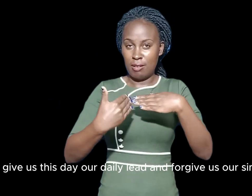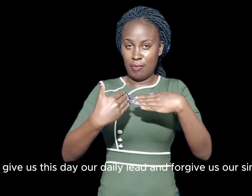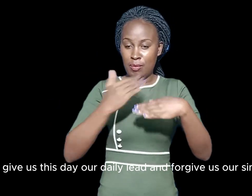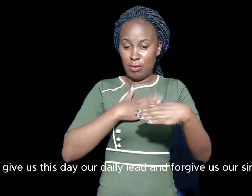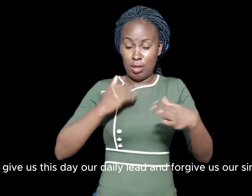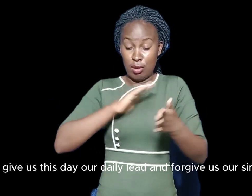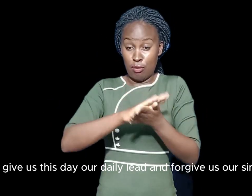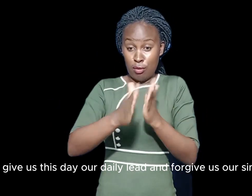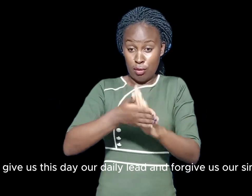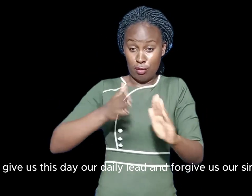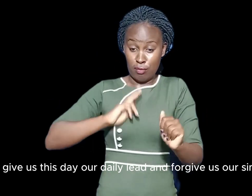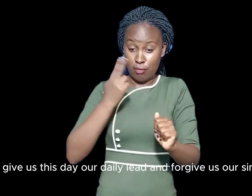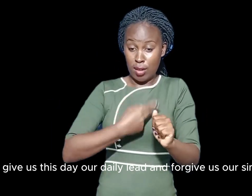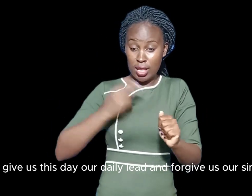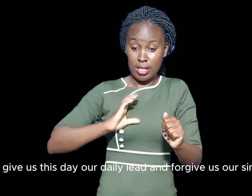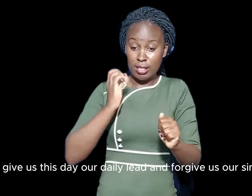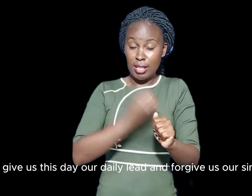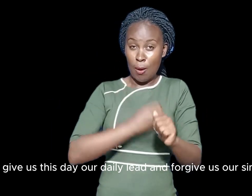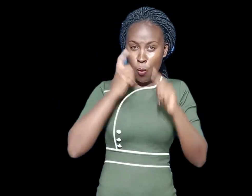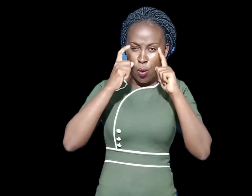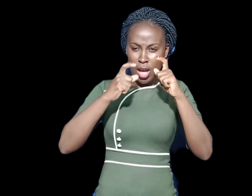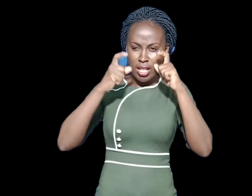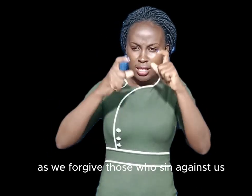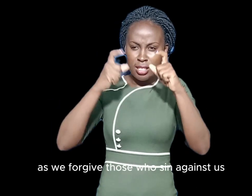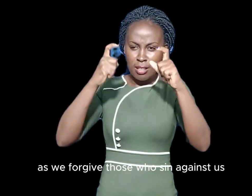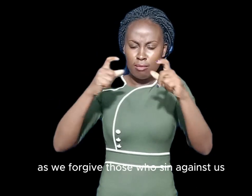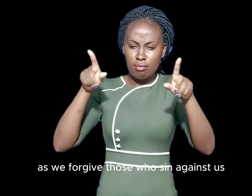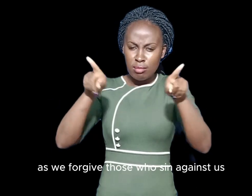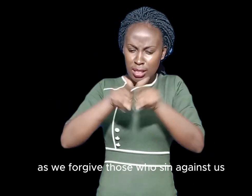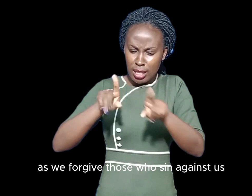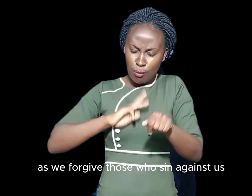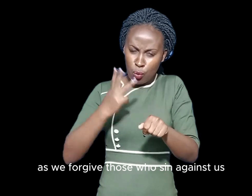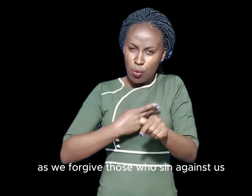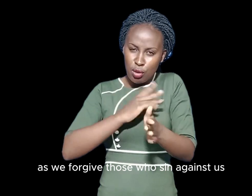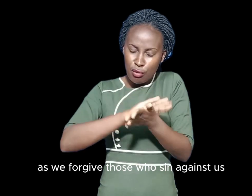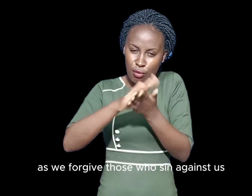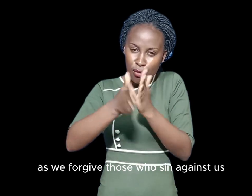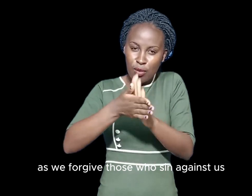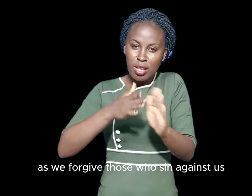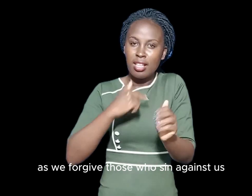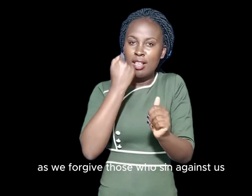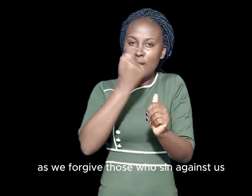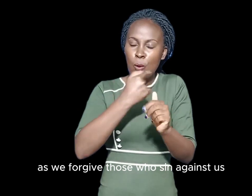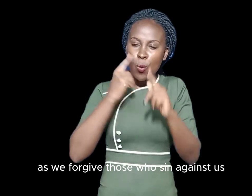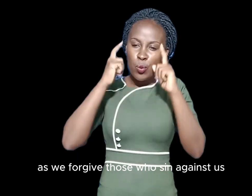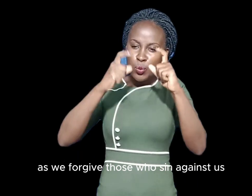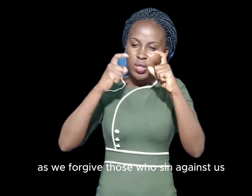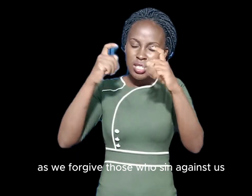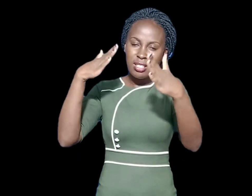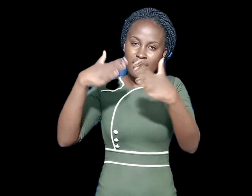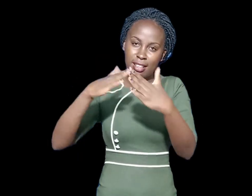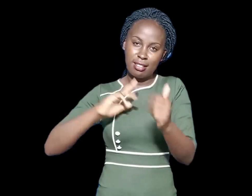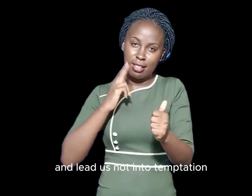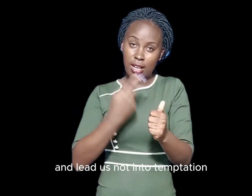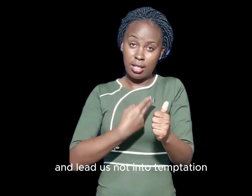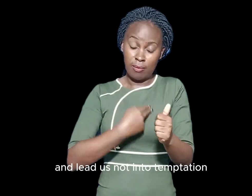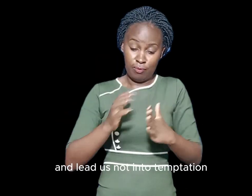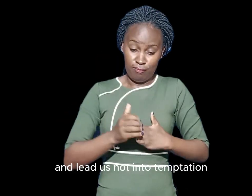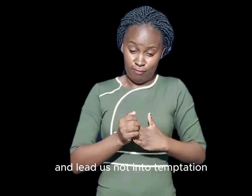forgive us our sins as we forgive those who sin against us and lead us